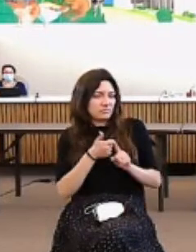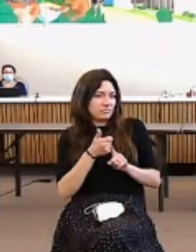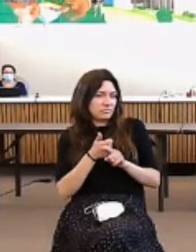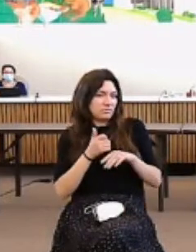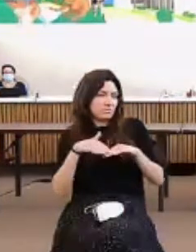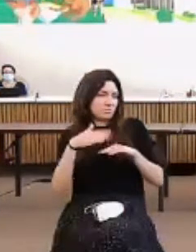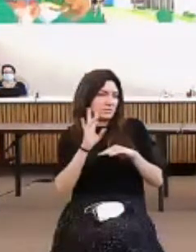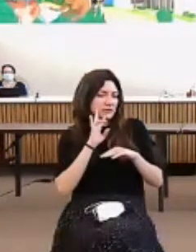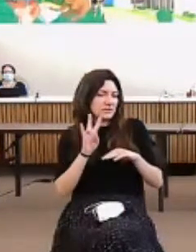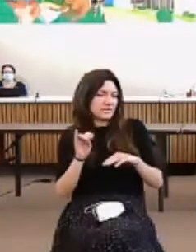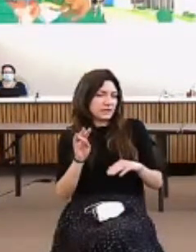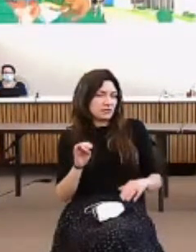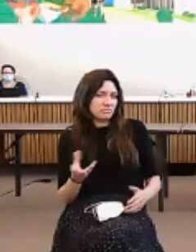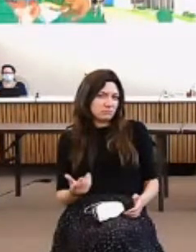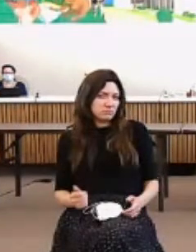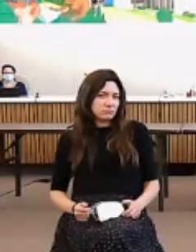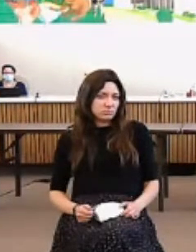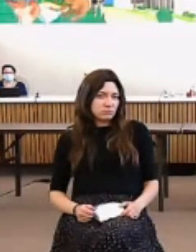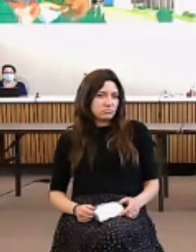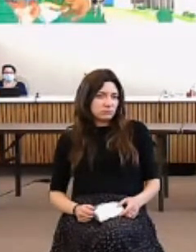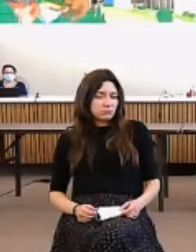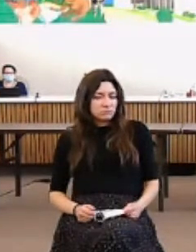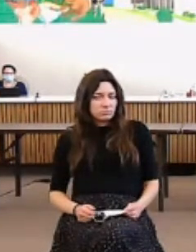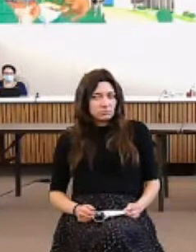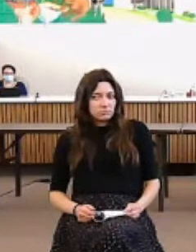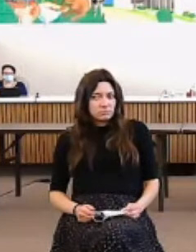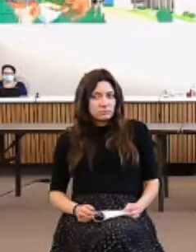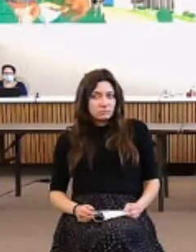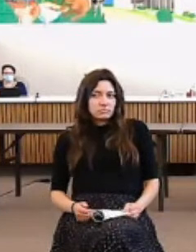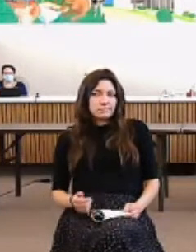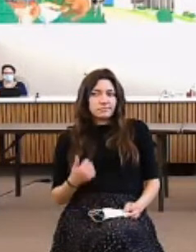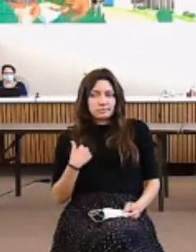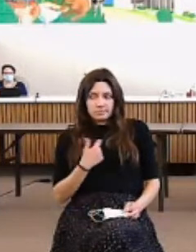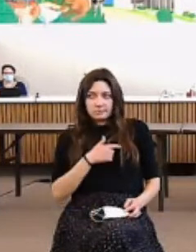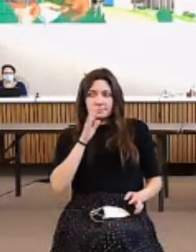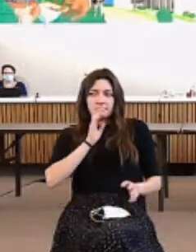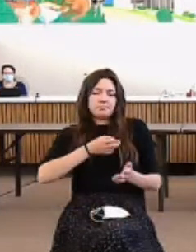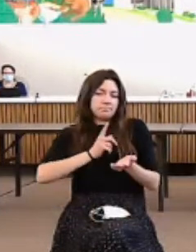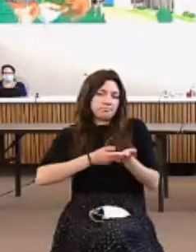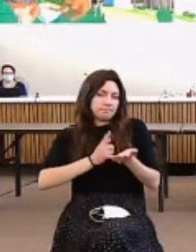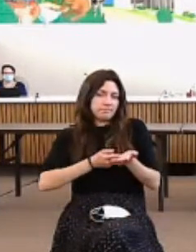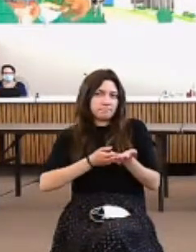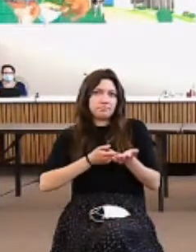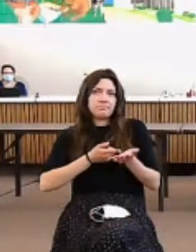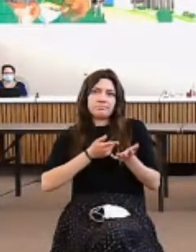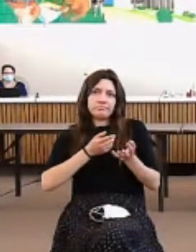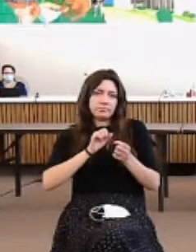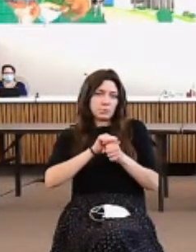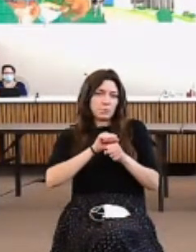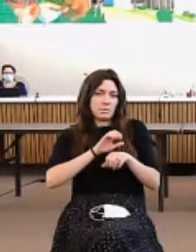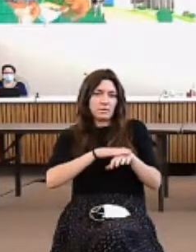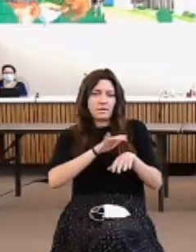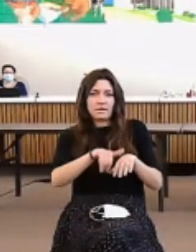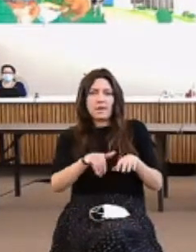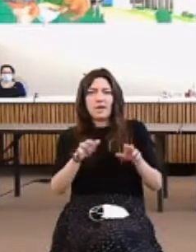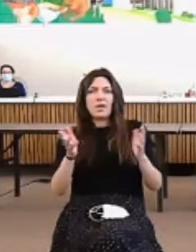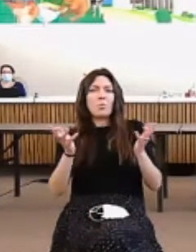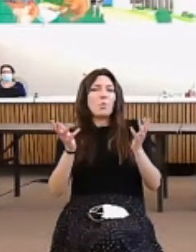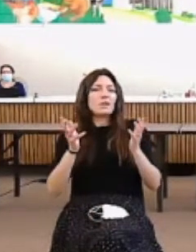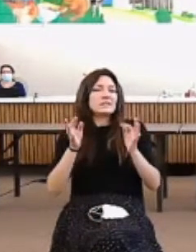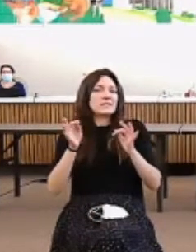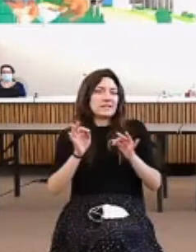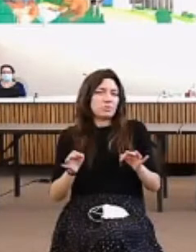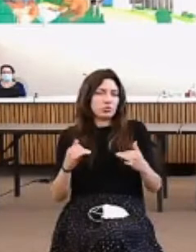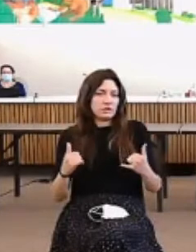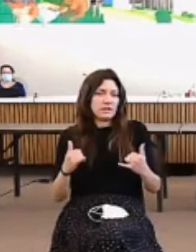70 and above. Okay. But so we'll have to work on that. What is the definitions? 55 and